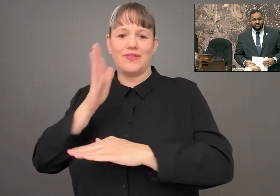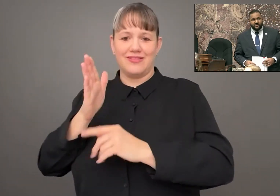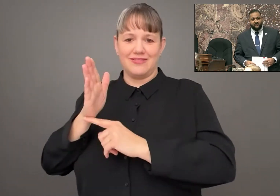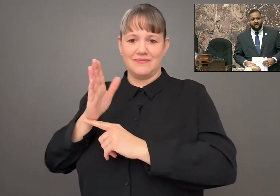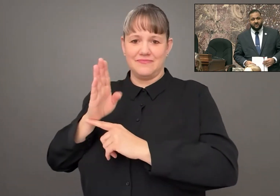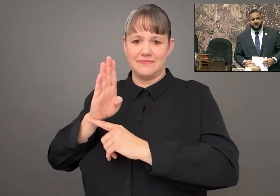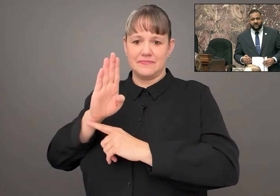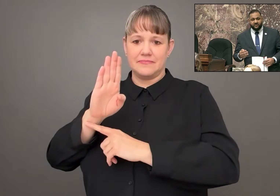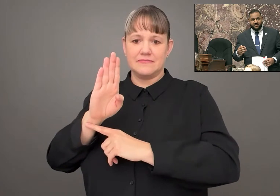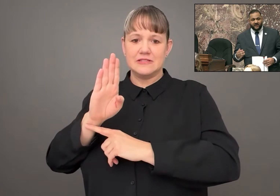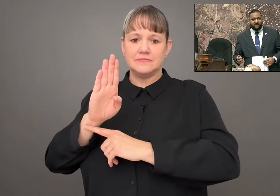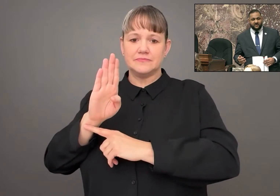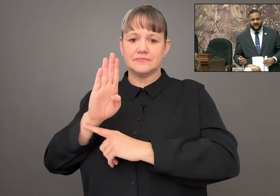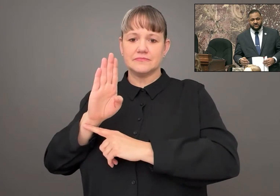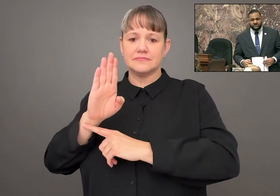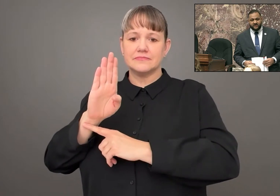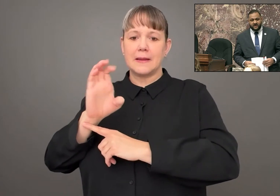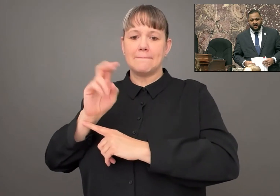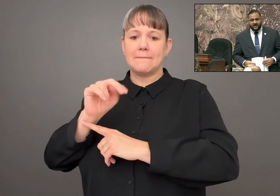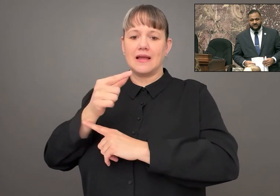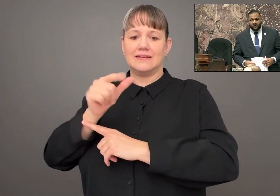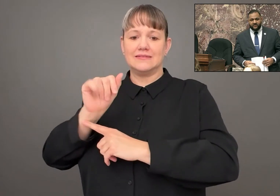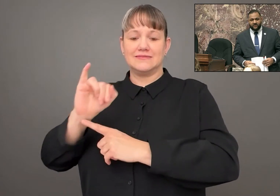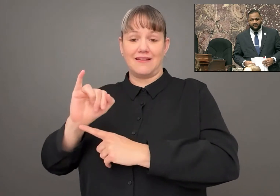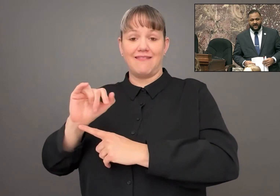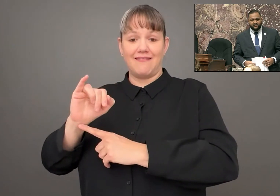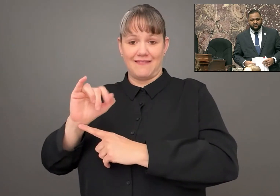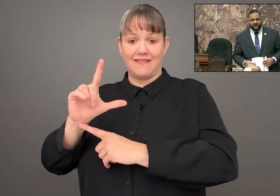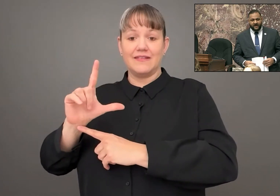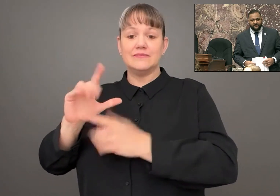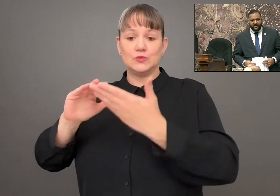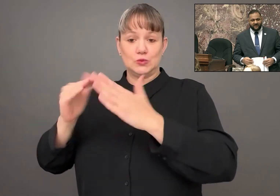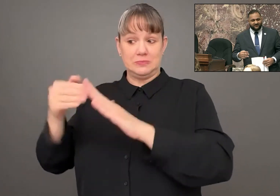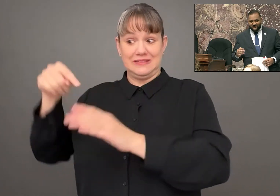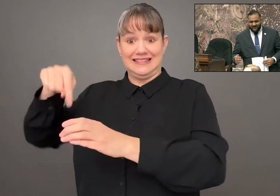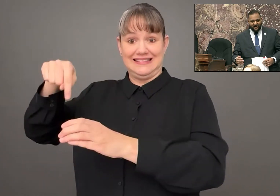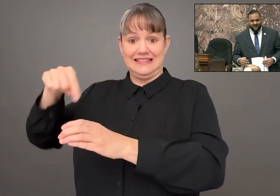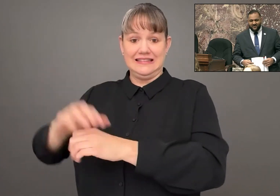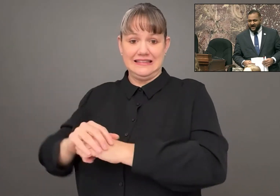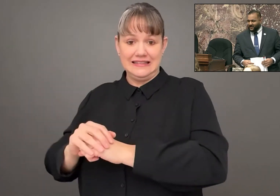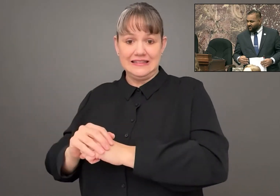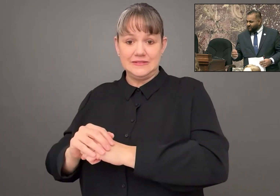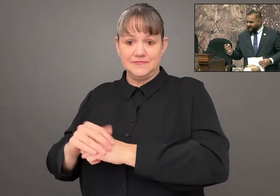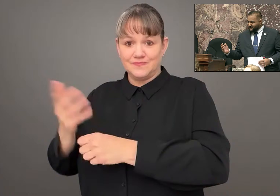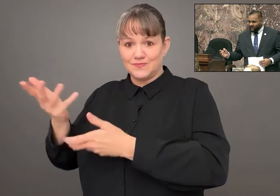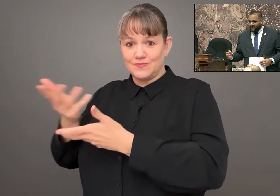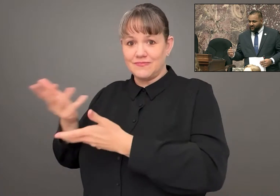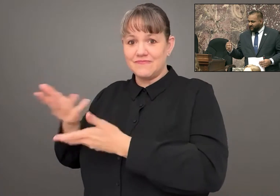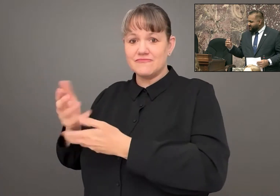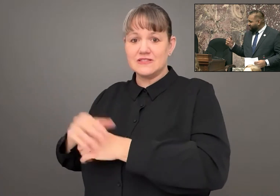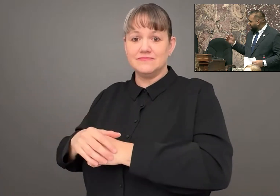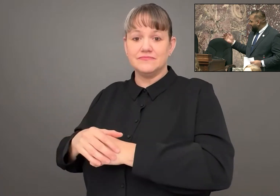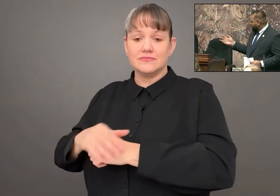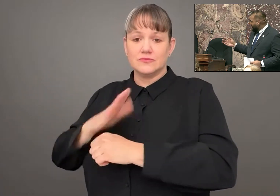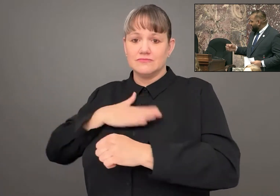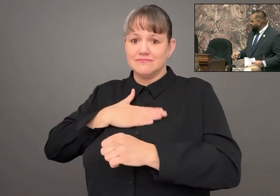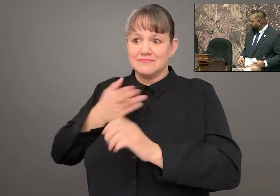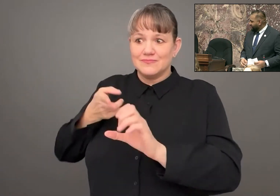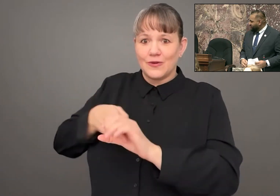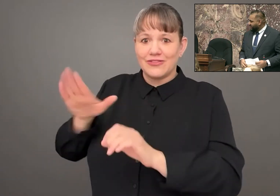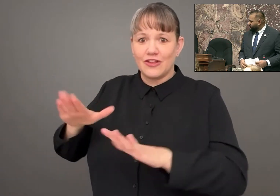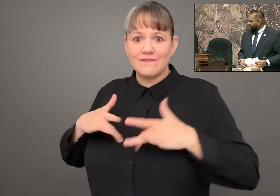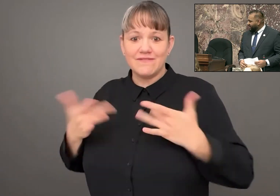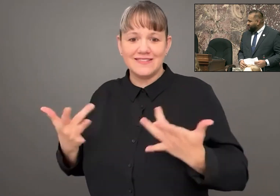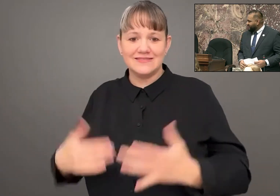honor just a couple of years ago to get an invitation to one of their events, and I kept coming back. I know some of my colleagues, like the MLA